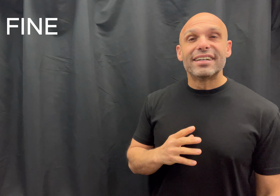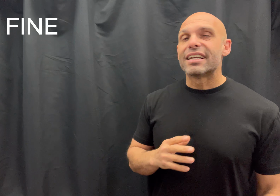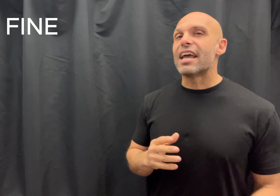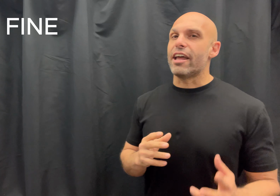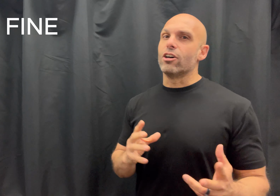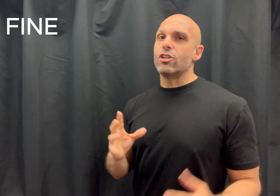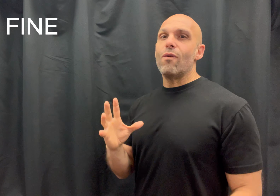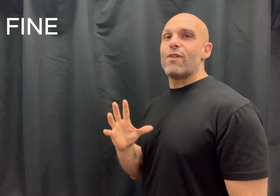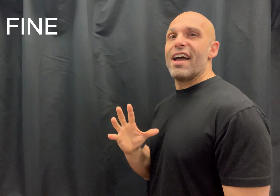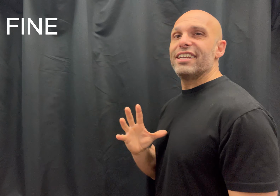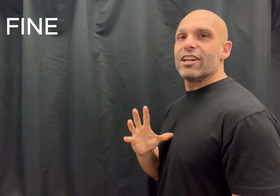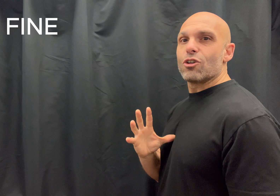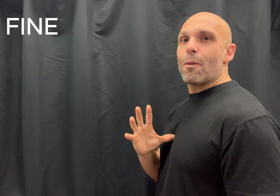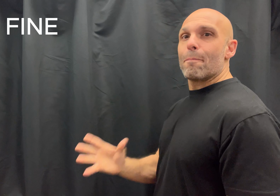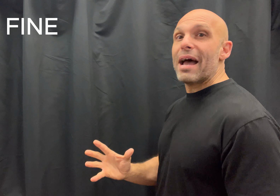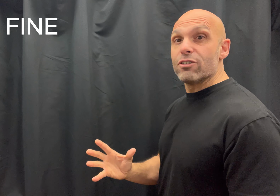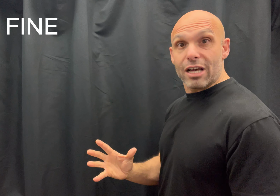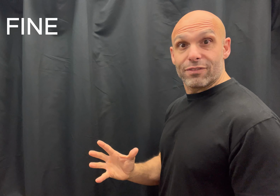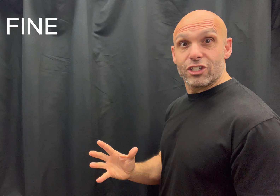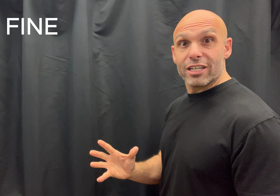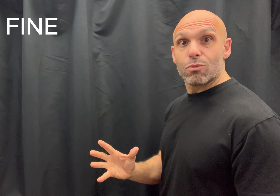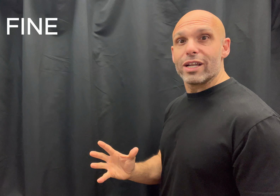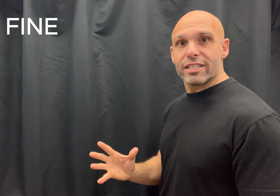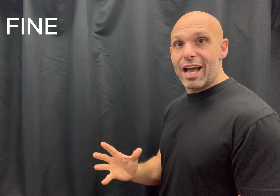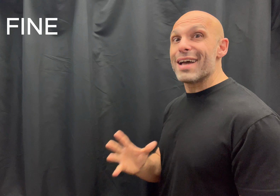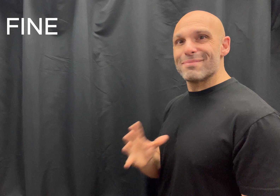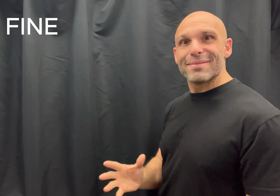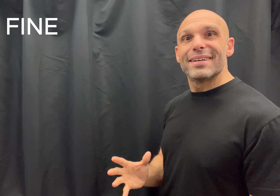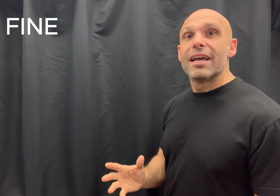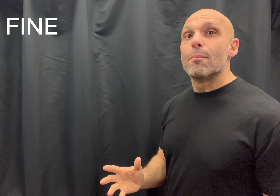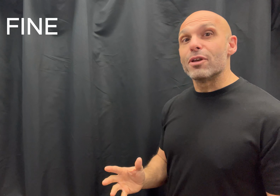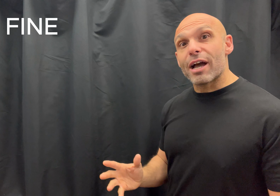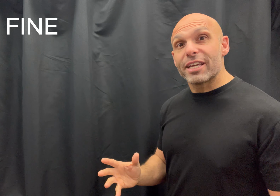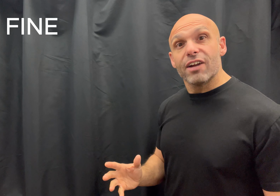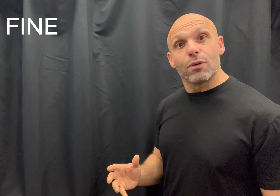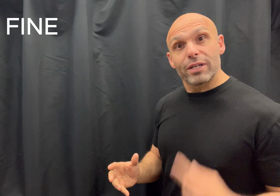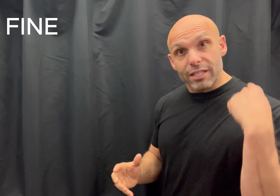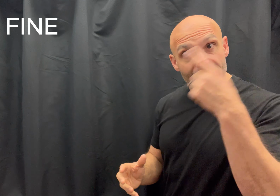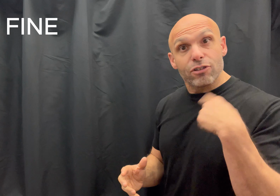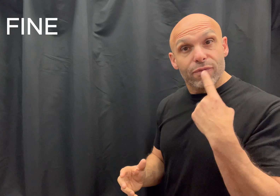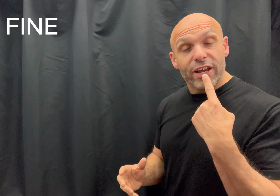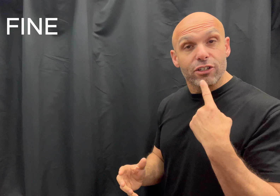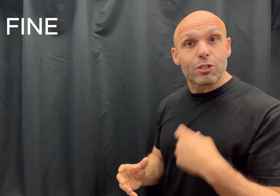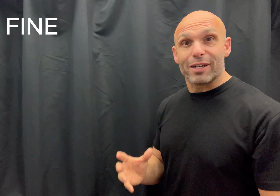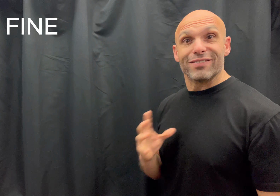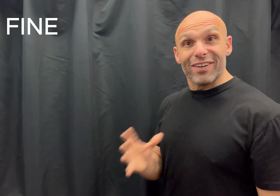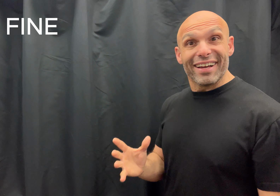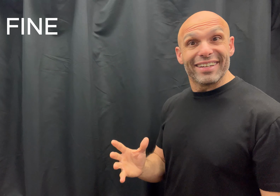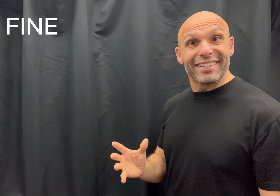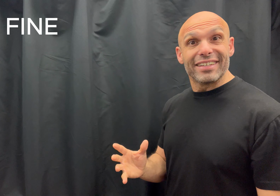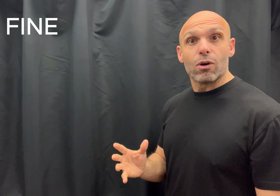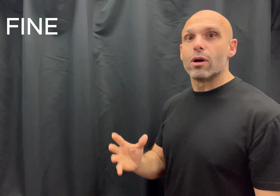okay, and also fine can also bounce off the chest one time, but you gotta be careful with how's your facial expression. Or,